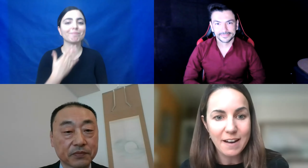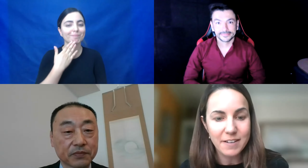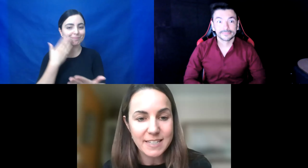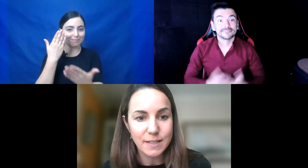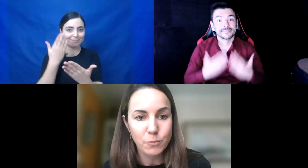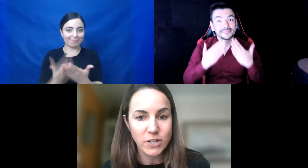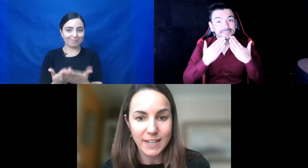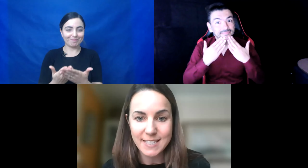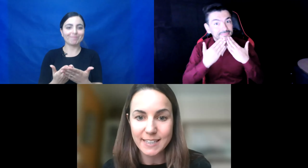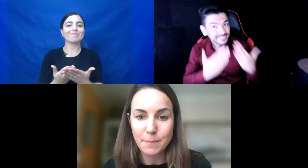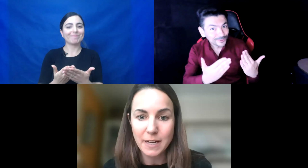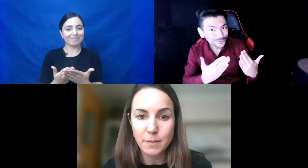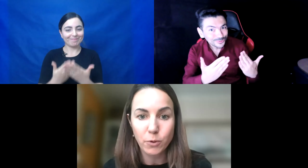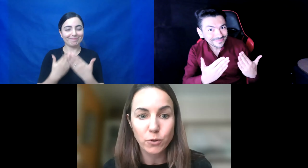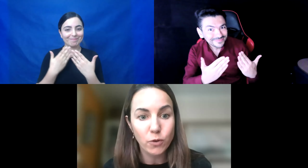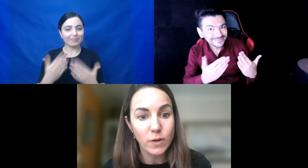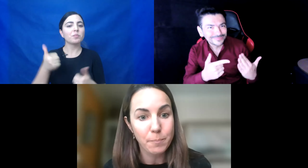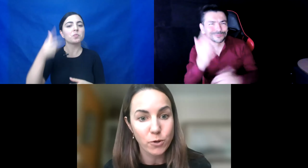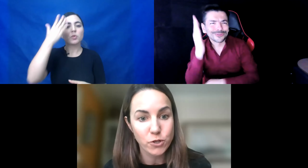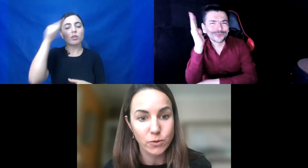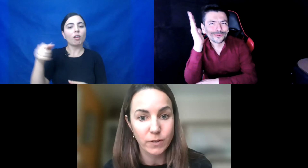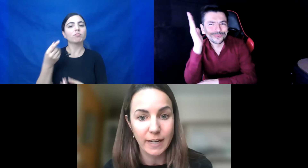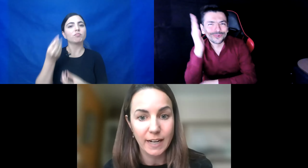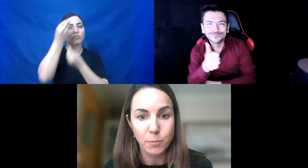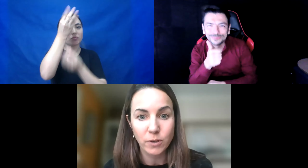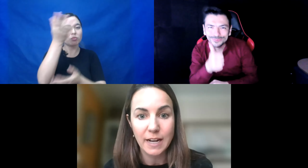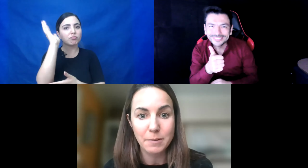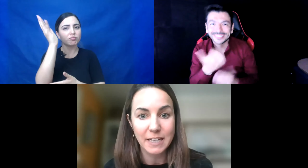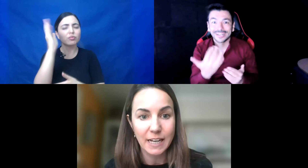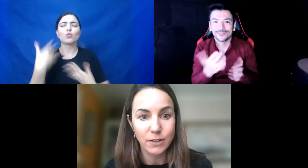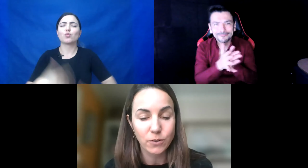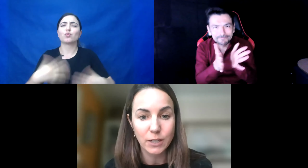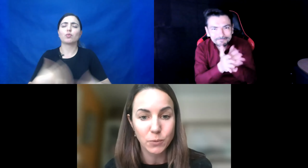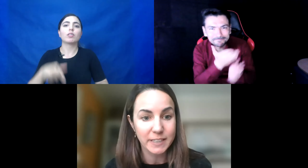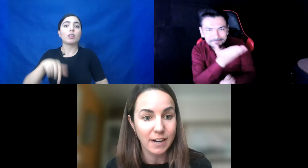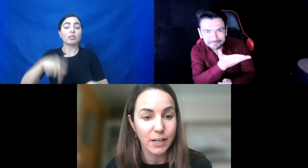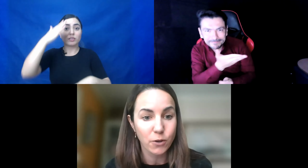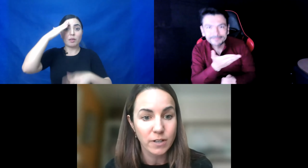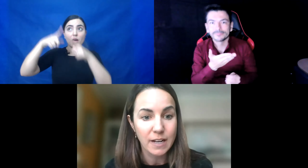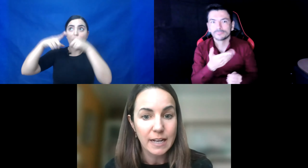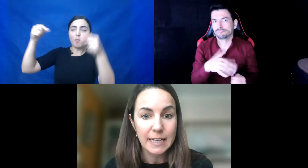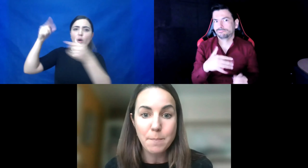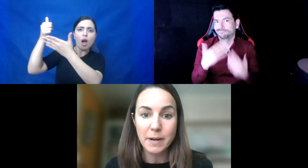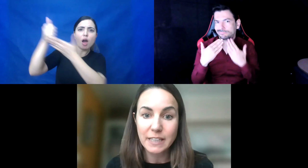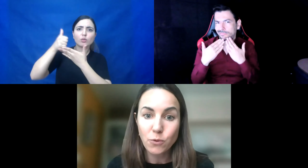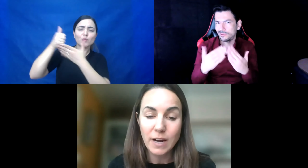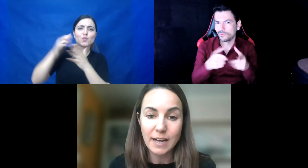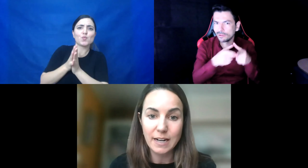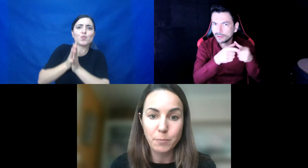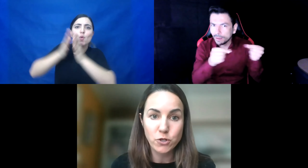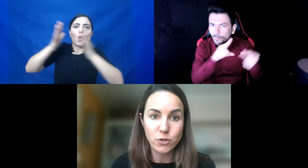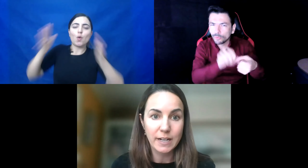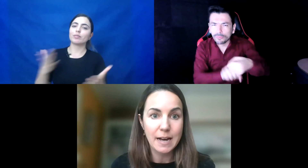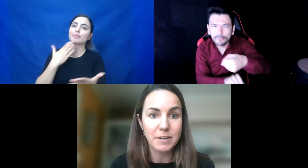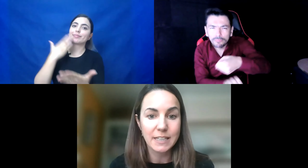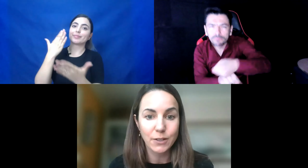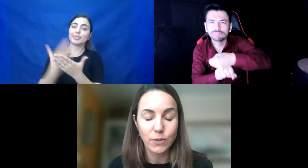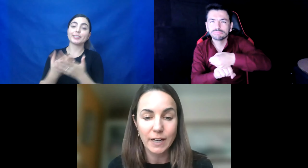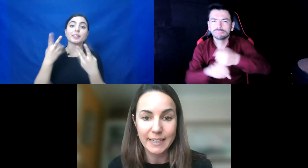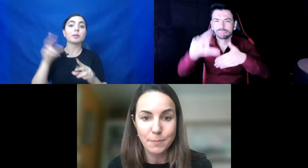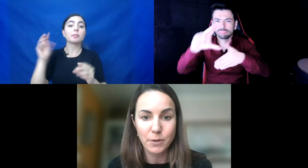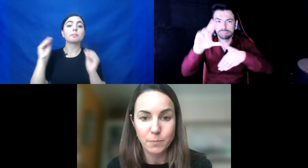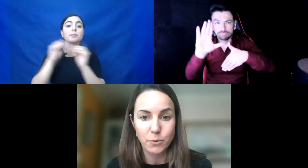Thank you very much, Mr. Shimizu, for your kind words. And I want to thank you for all of the wonderful support that Japan has